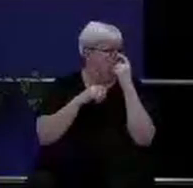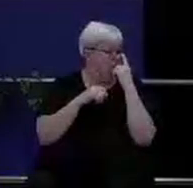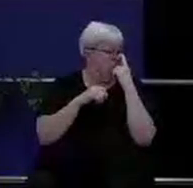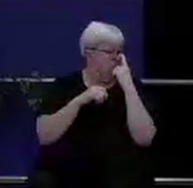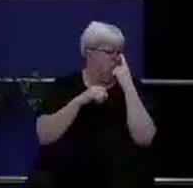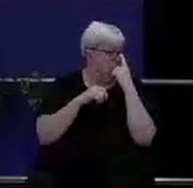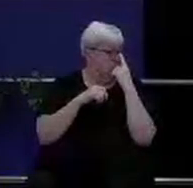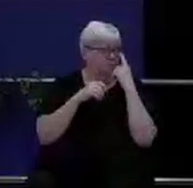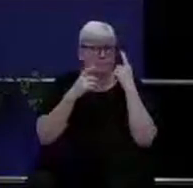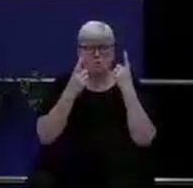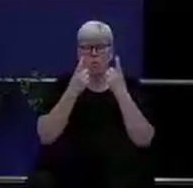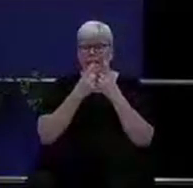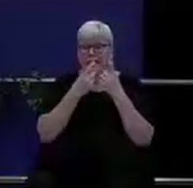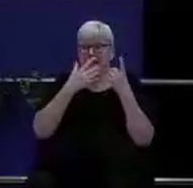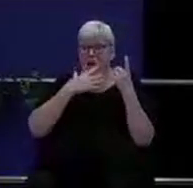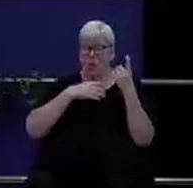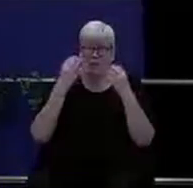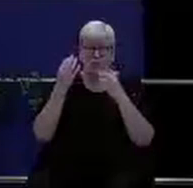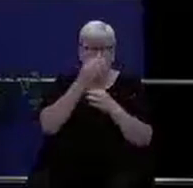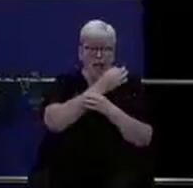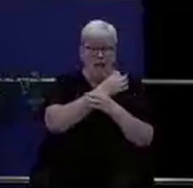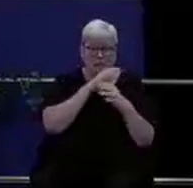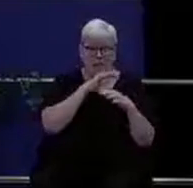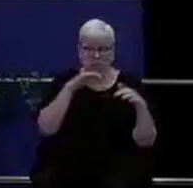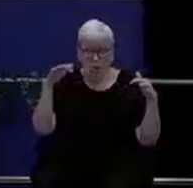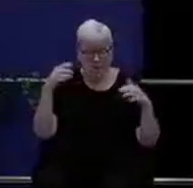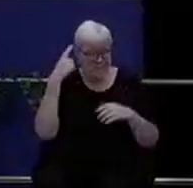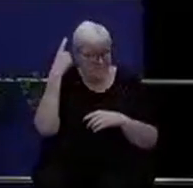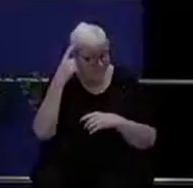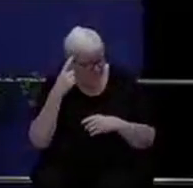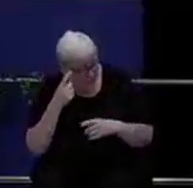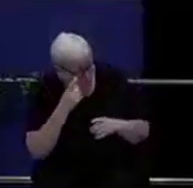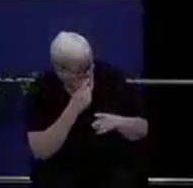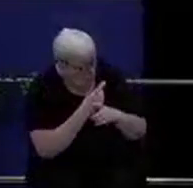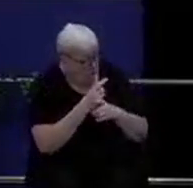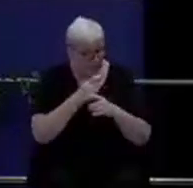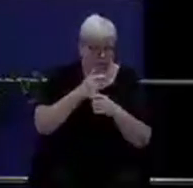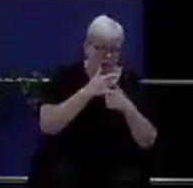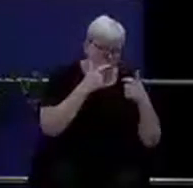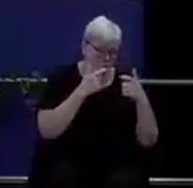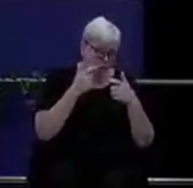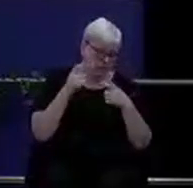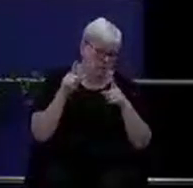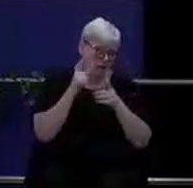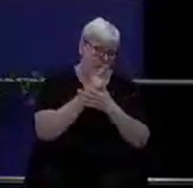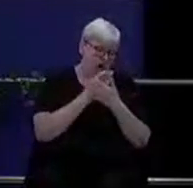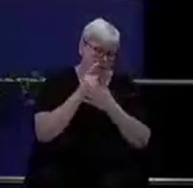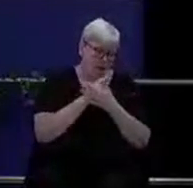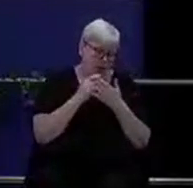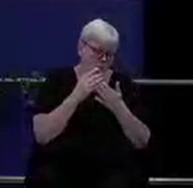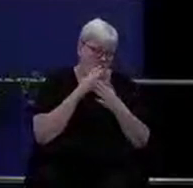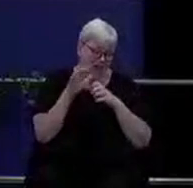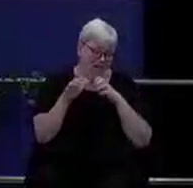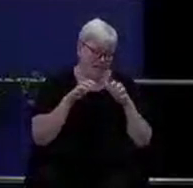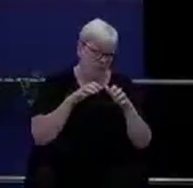One thing I wanted to ask while the audience is thinking is, we've been talking a lot about non-human animals, but you know,